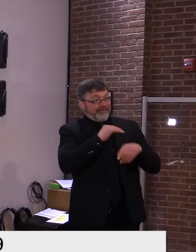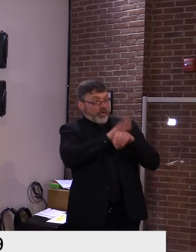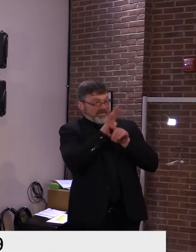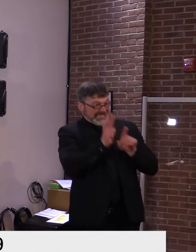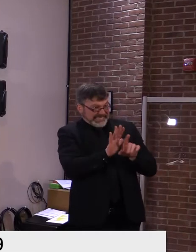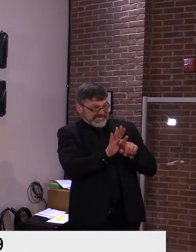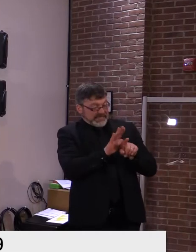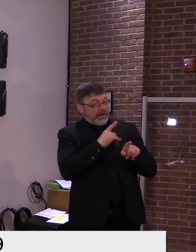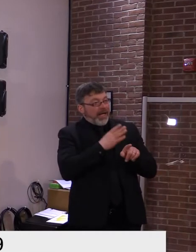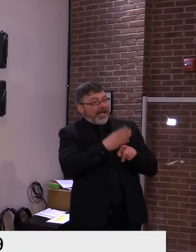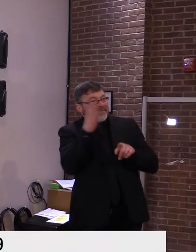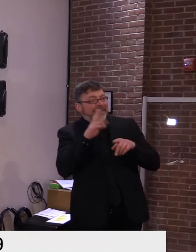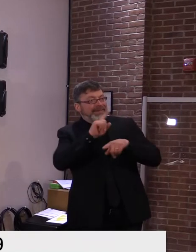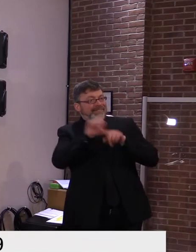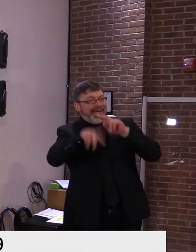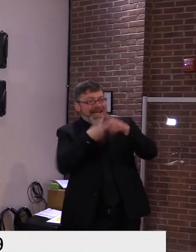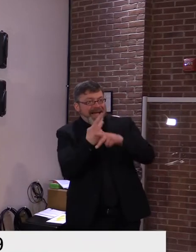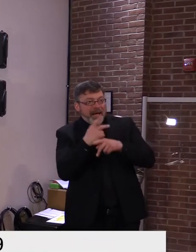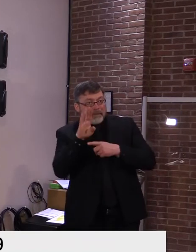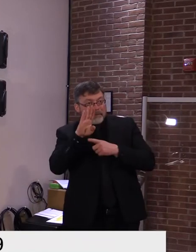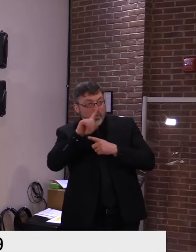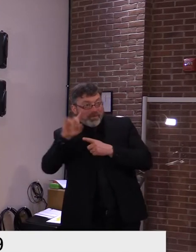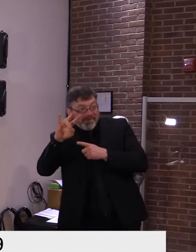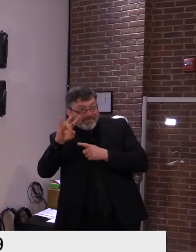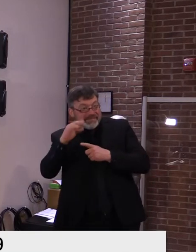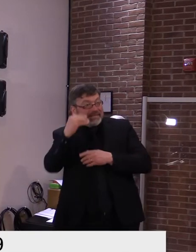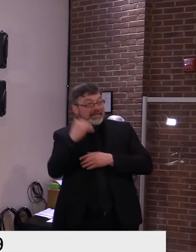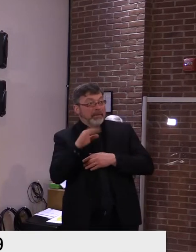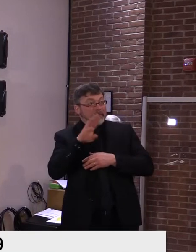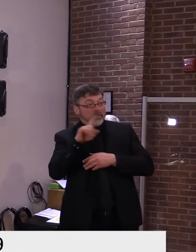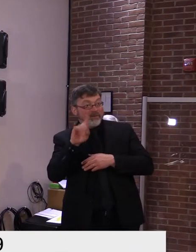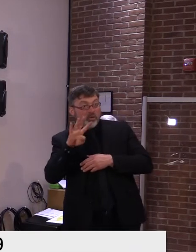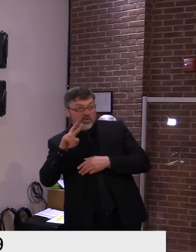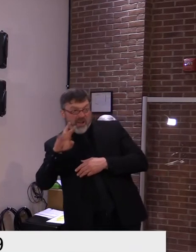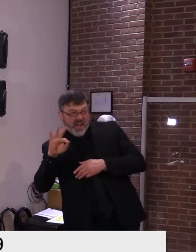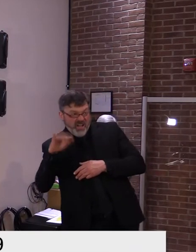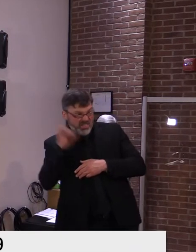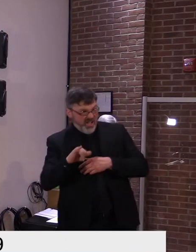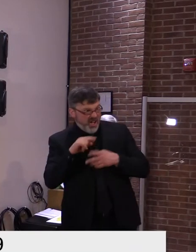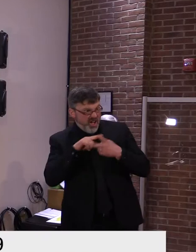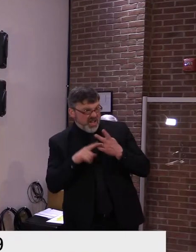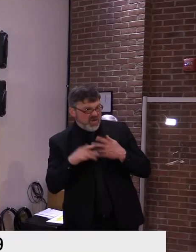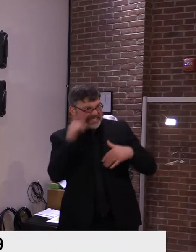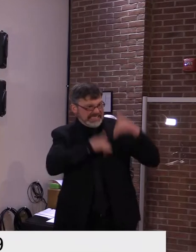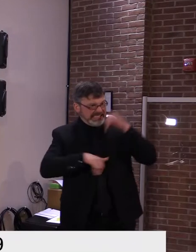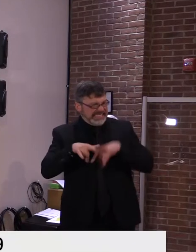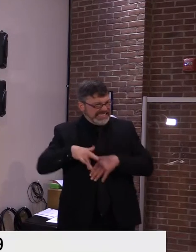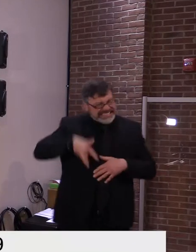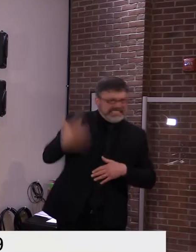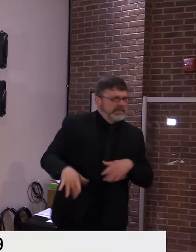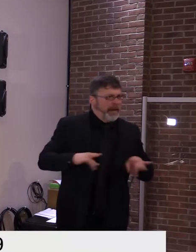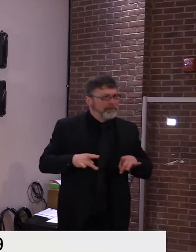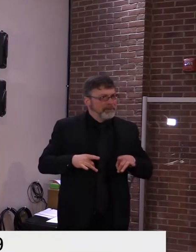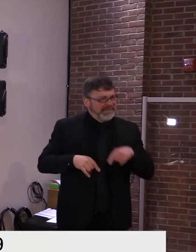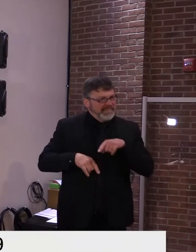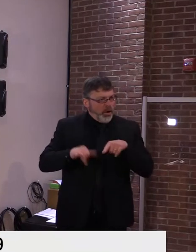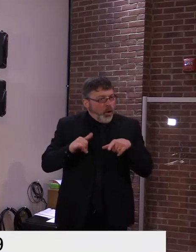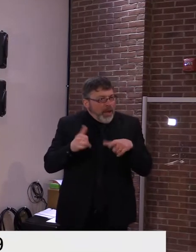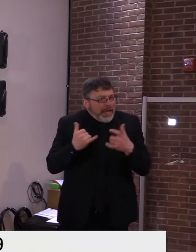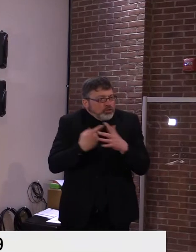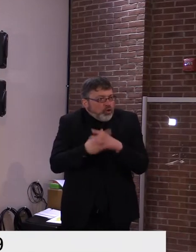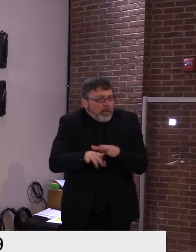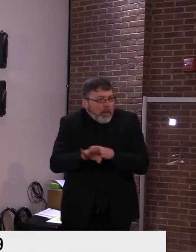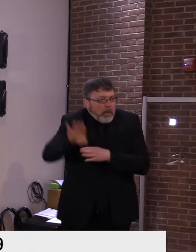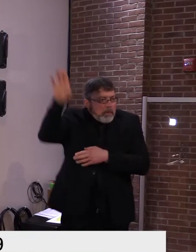Kingdom variant. In this regard, the CDC guidance and recommendations have